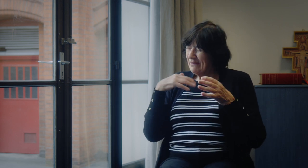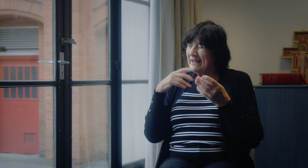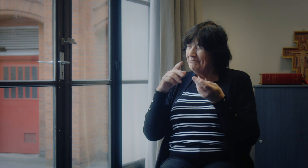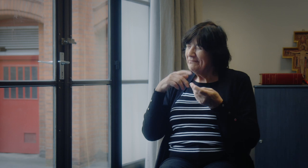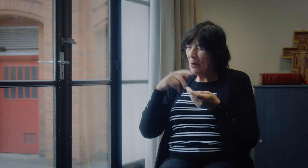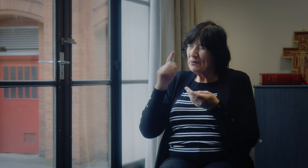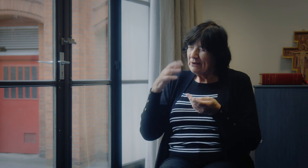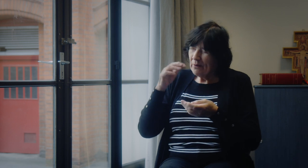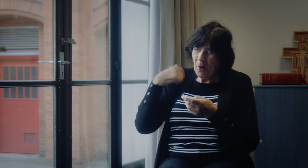life.